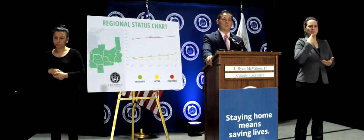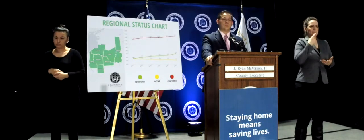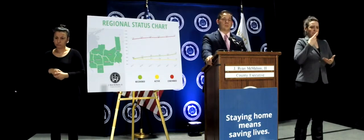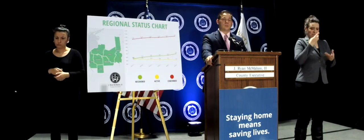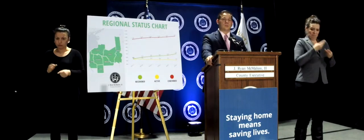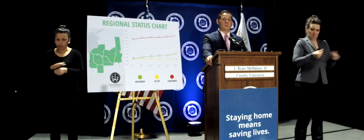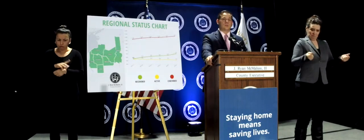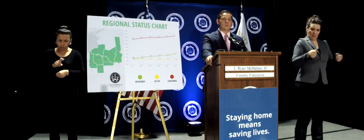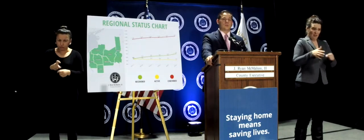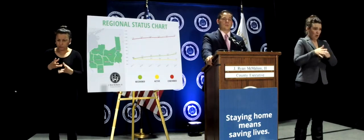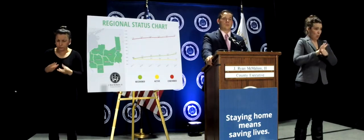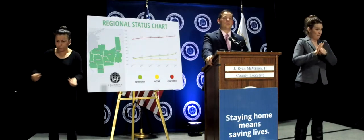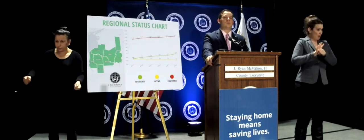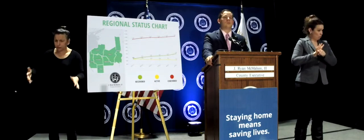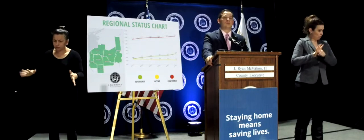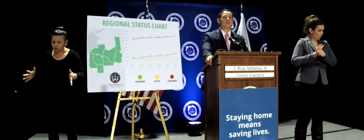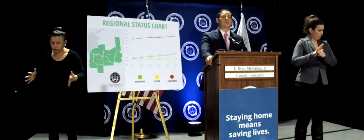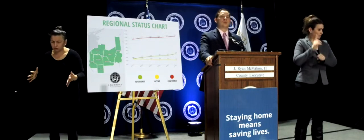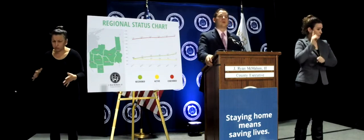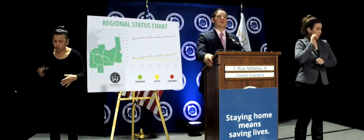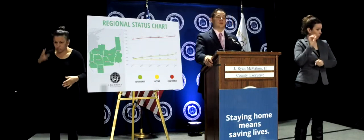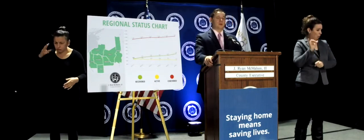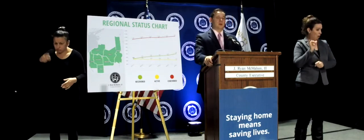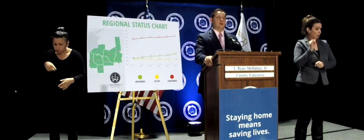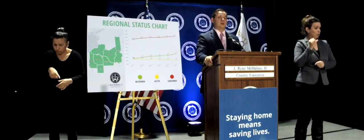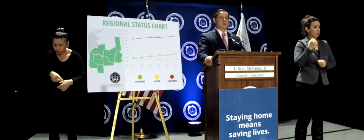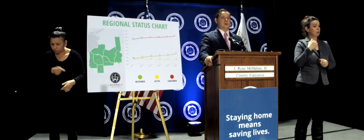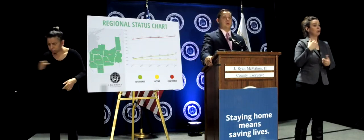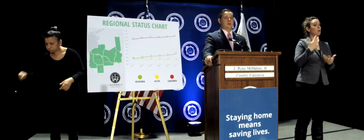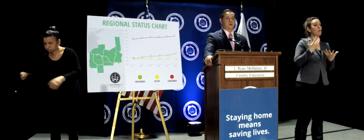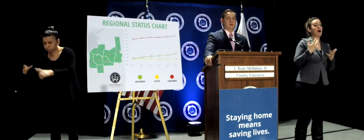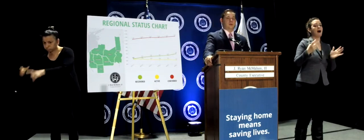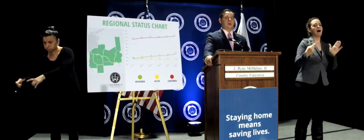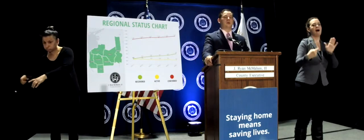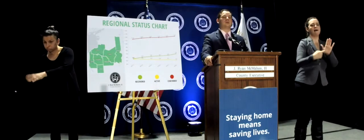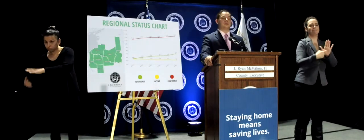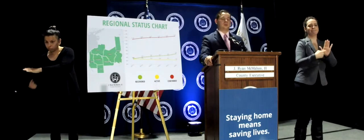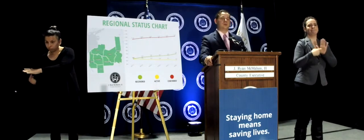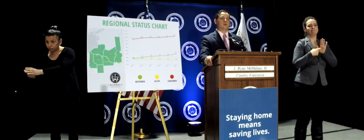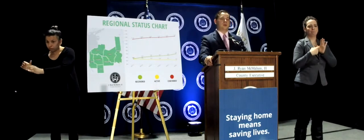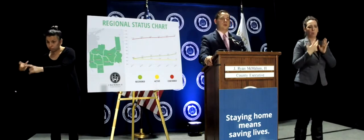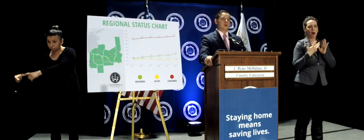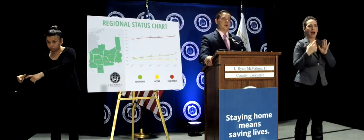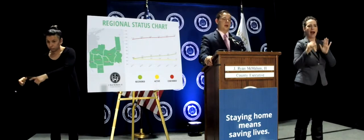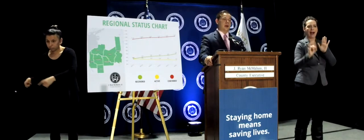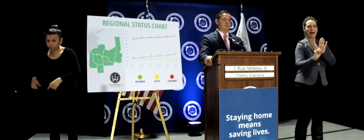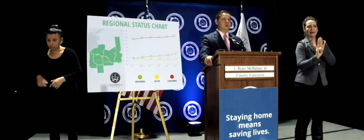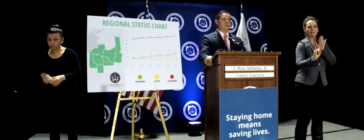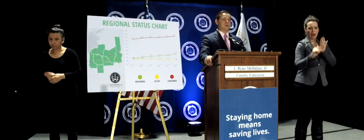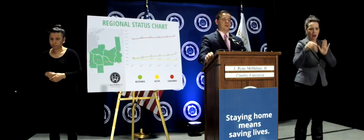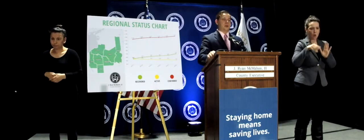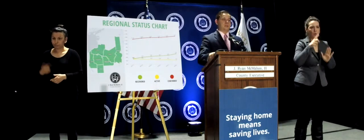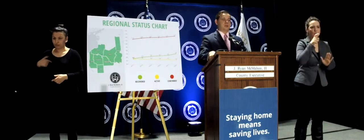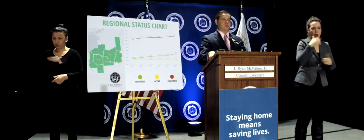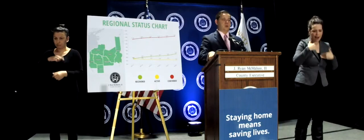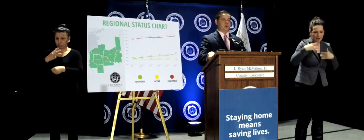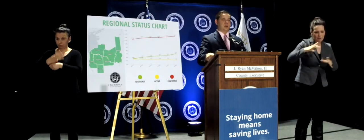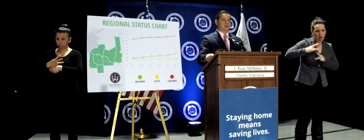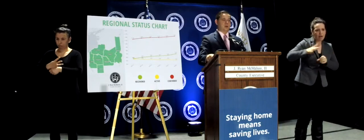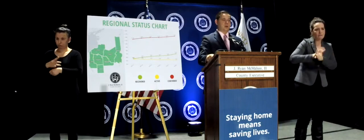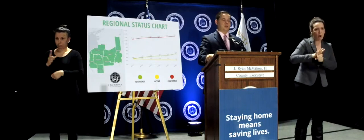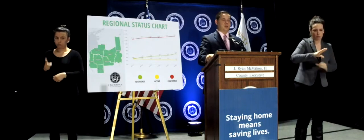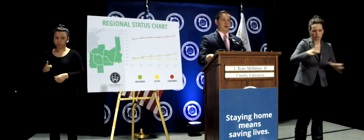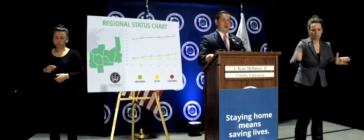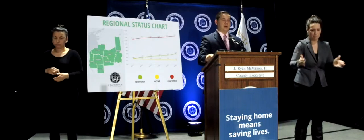isolating people before they can spread it much further. Is that kind of the point with reopening, but continuing this tracking? Yeah, and I'm going to do tonight on my Twitter,